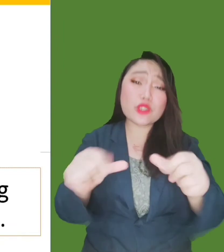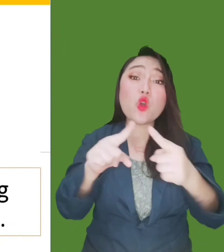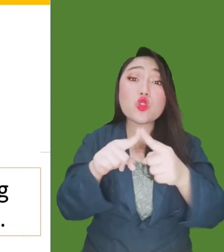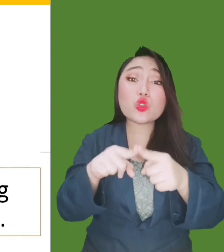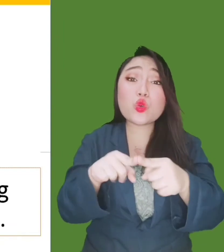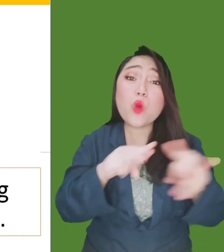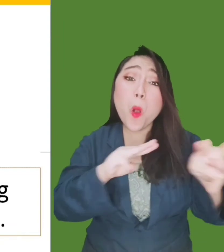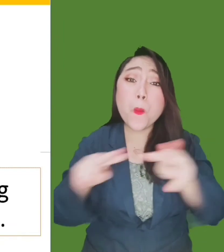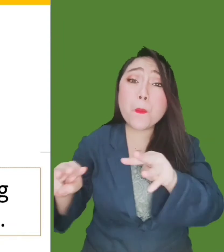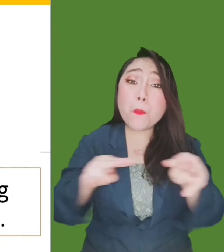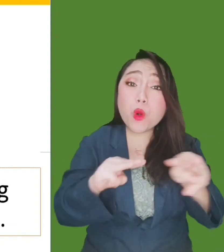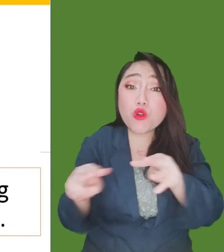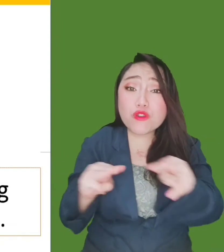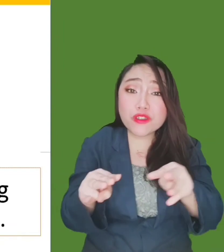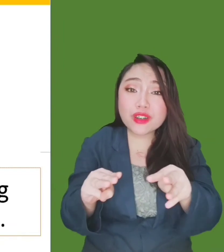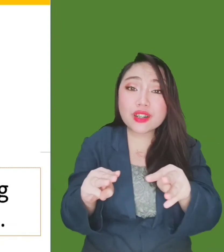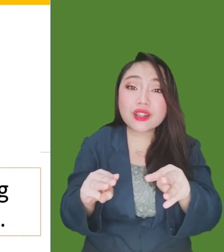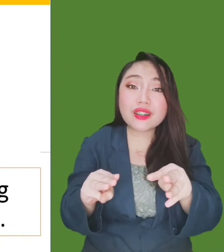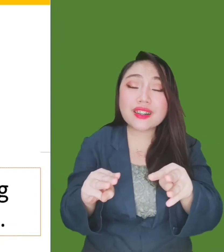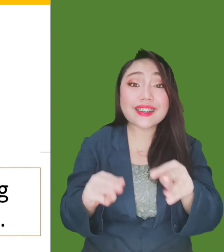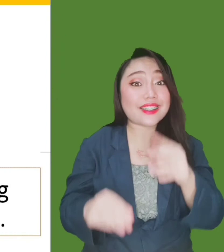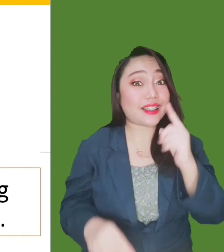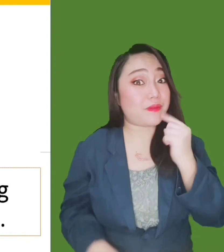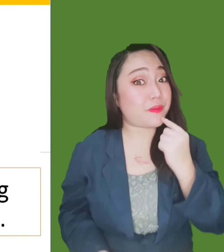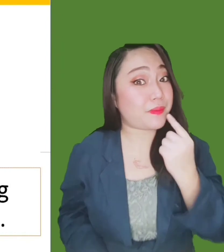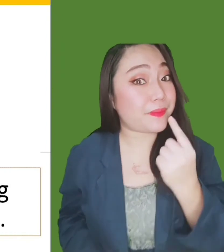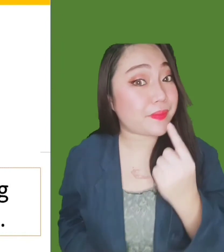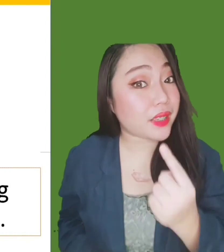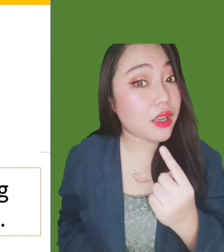will continue to move.